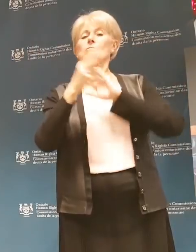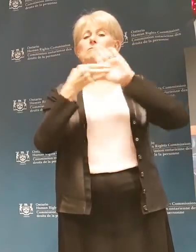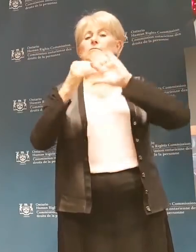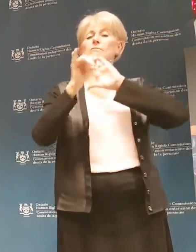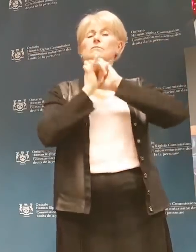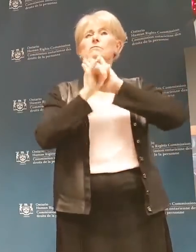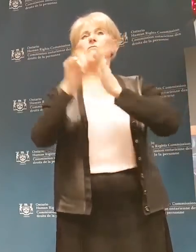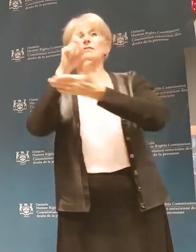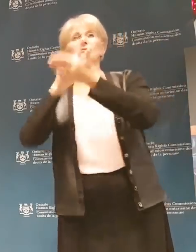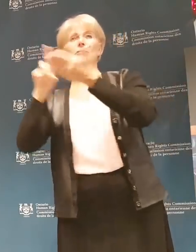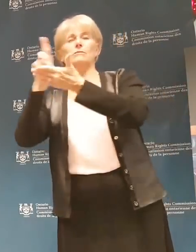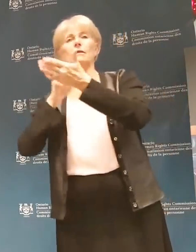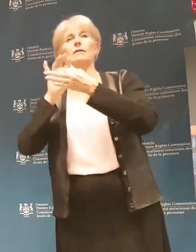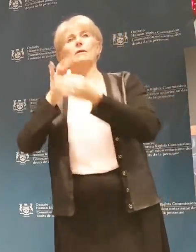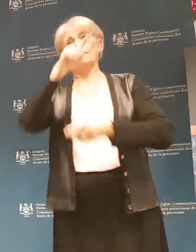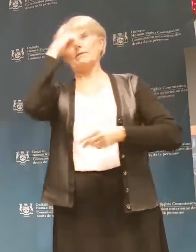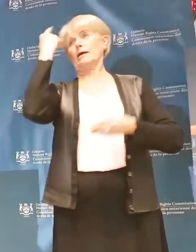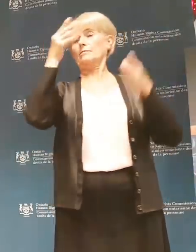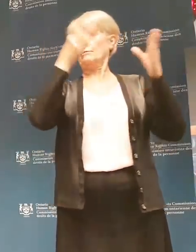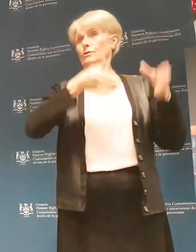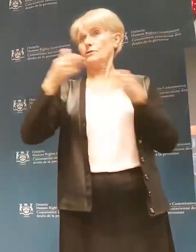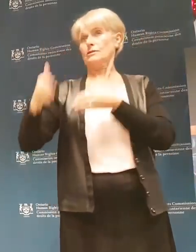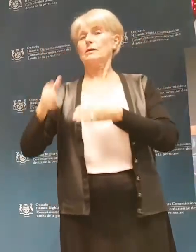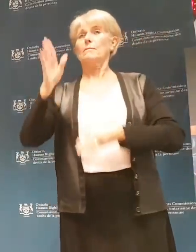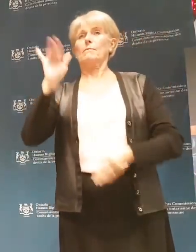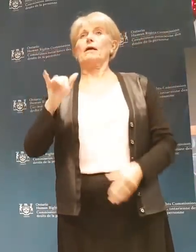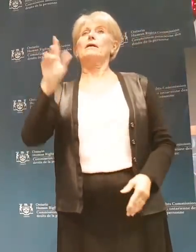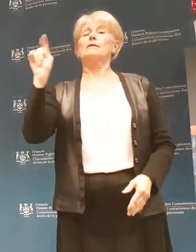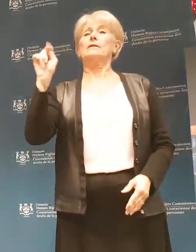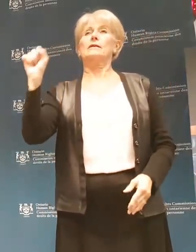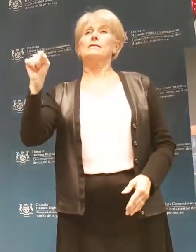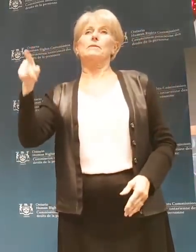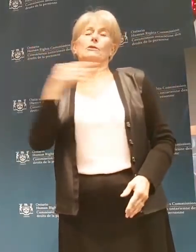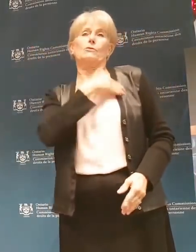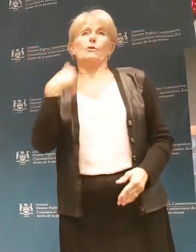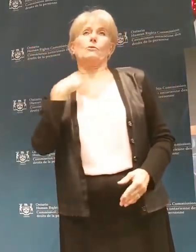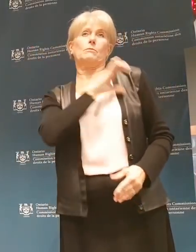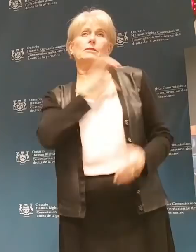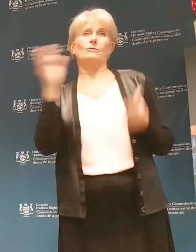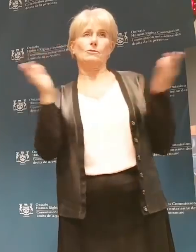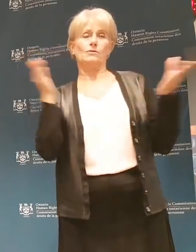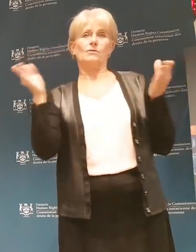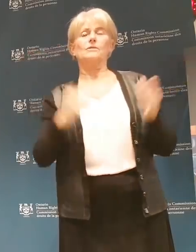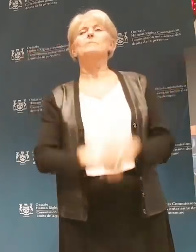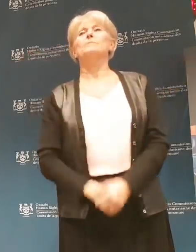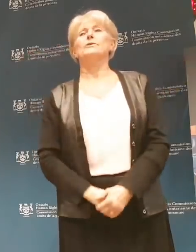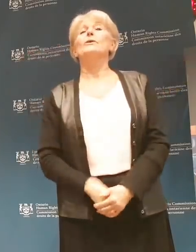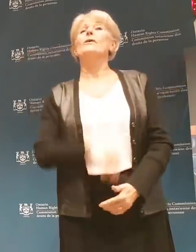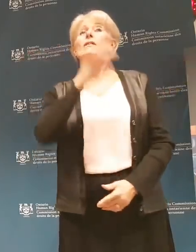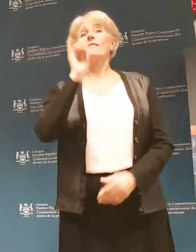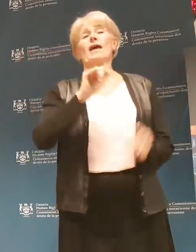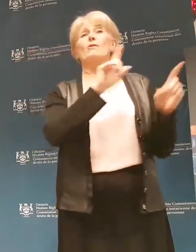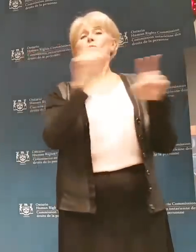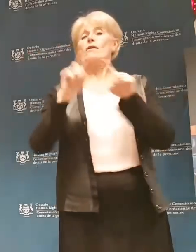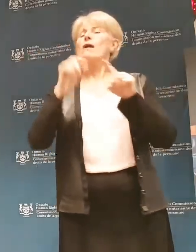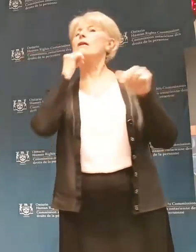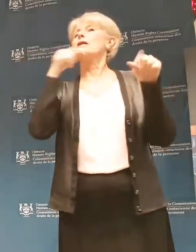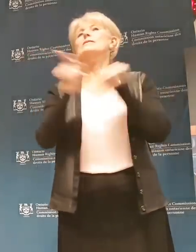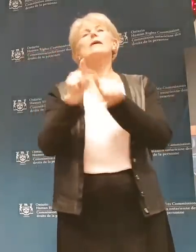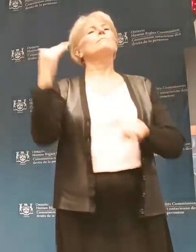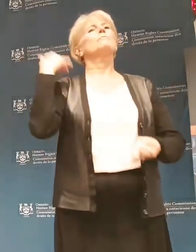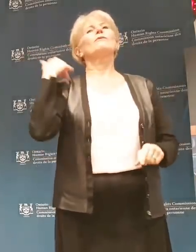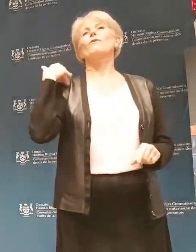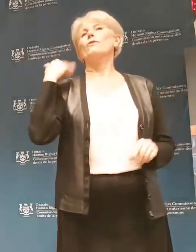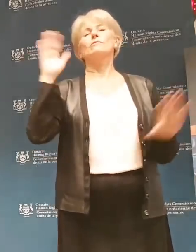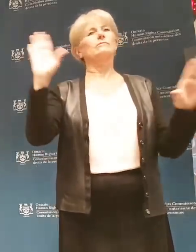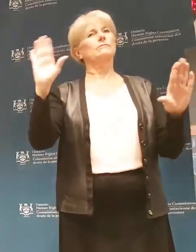racial discrimination of Black persons by the Toronto Police Service. This inquiry is different from past